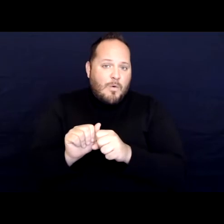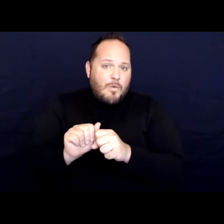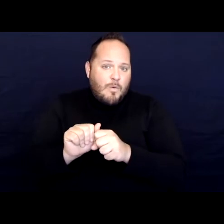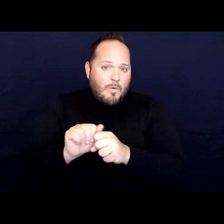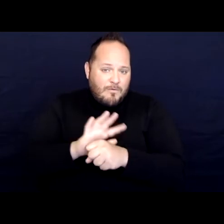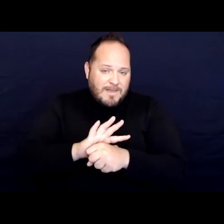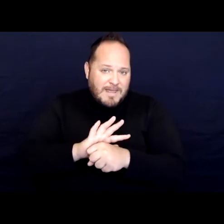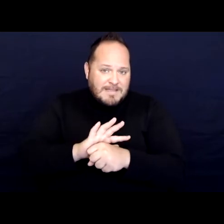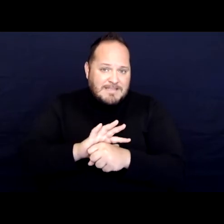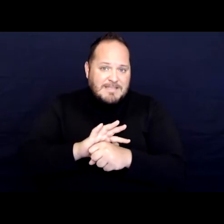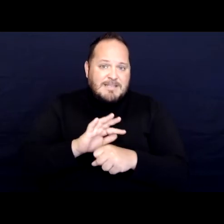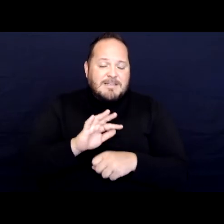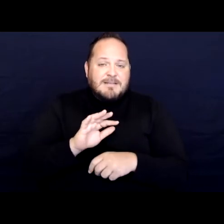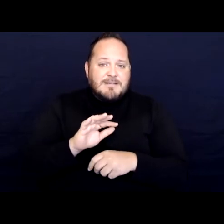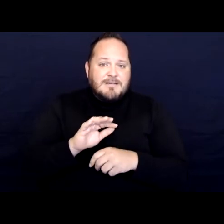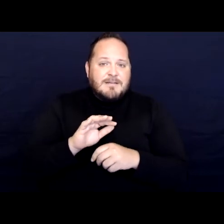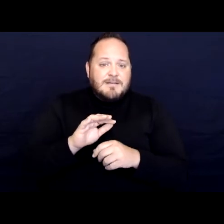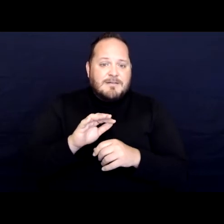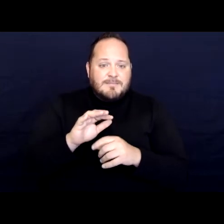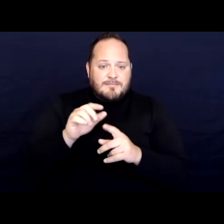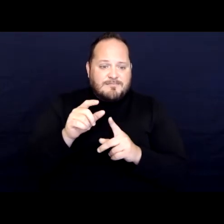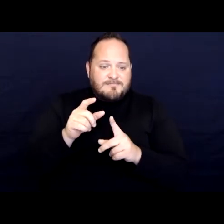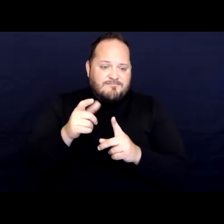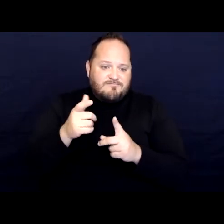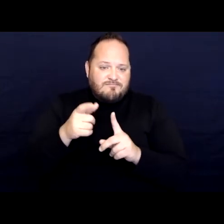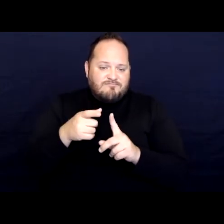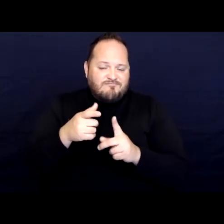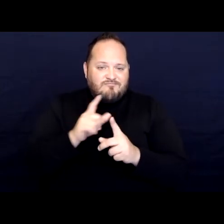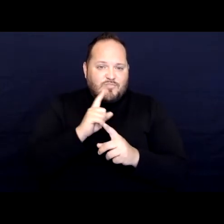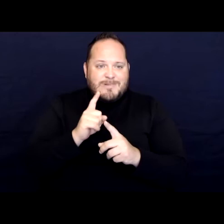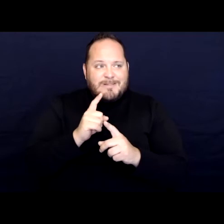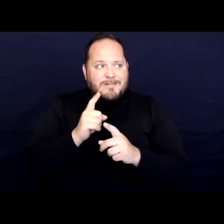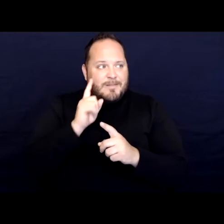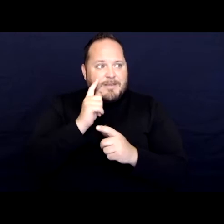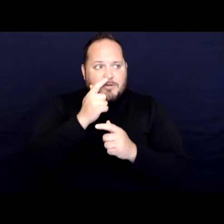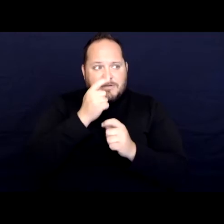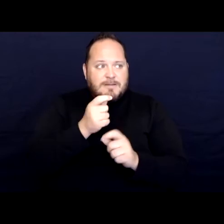COVID-19, just from sort of um,